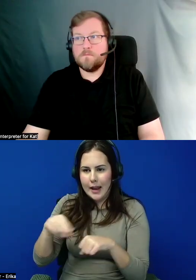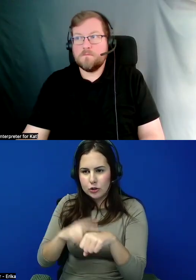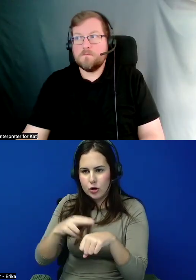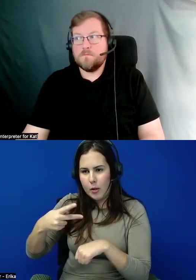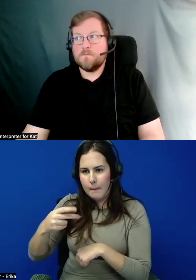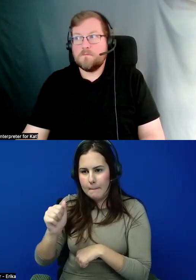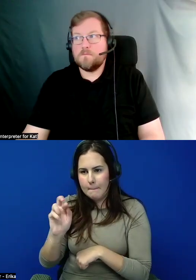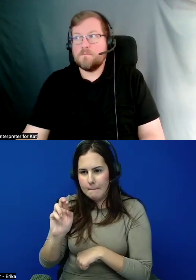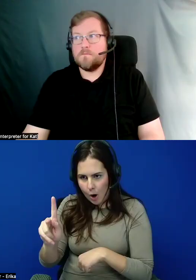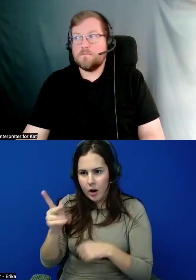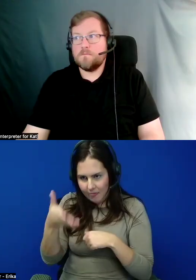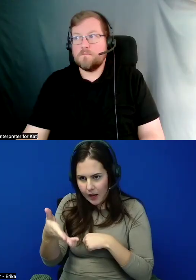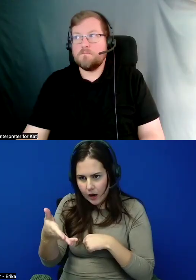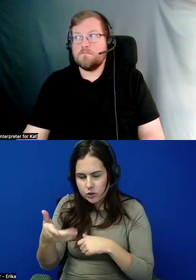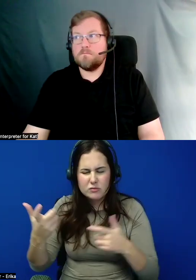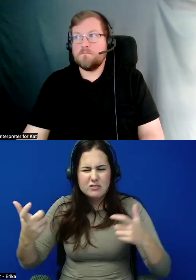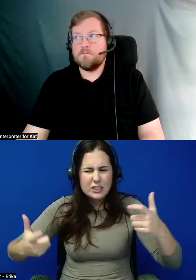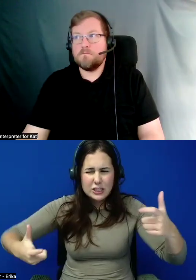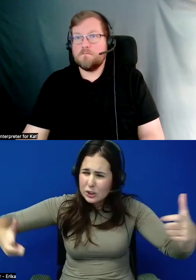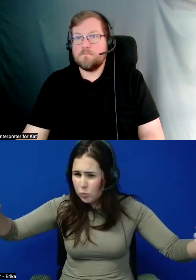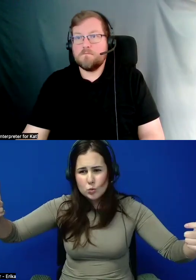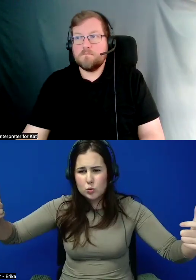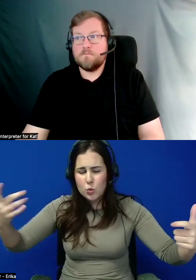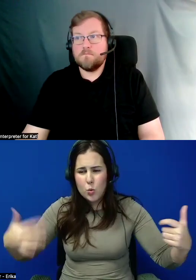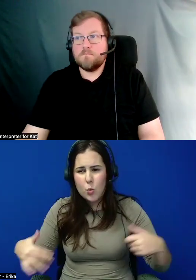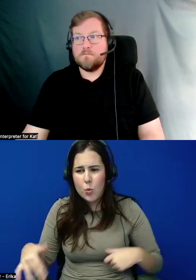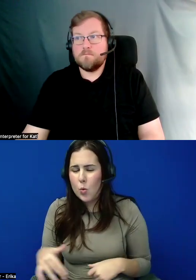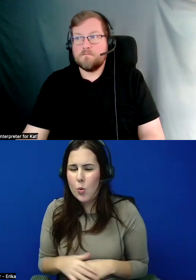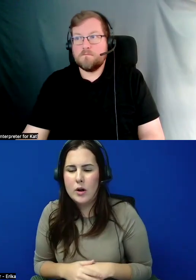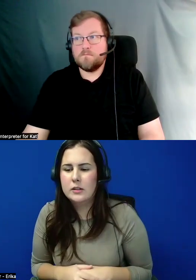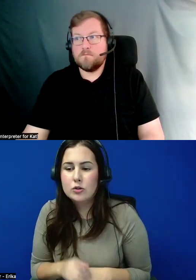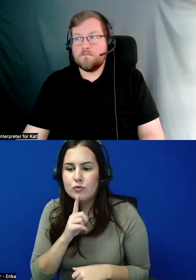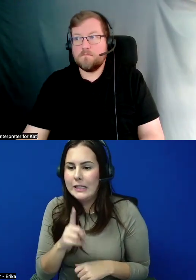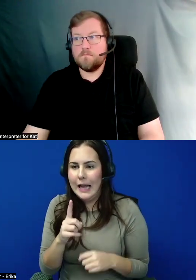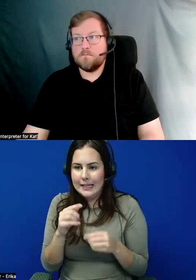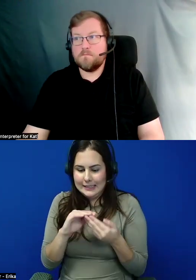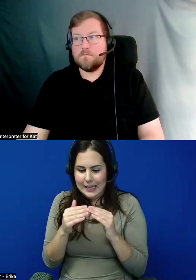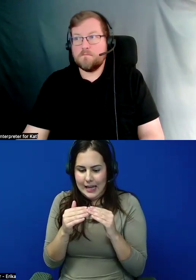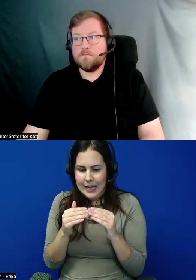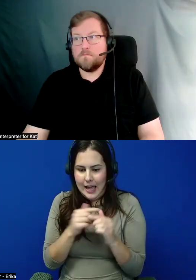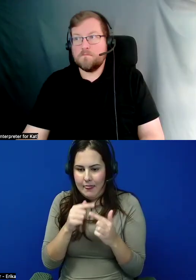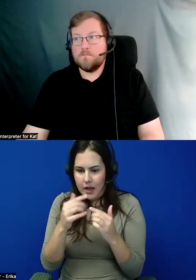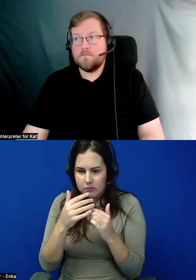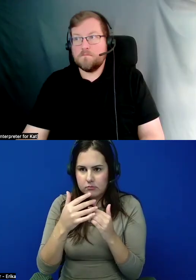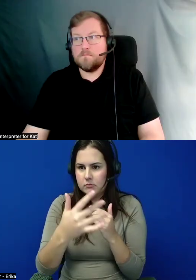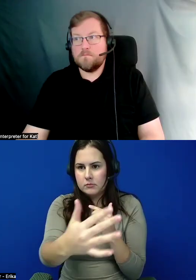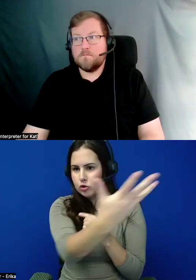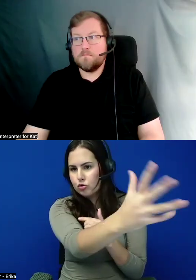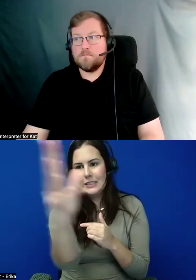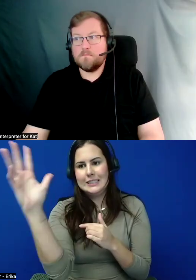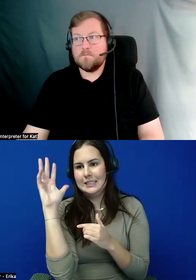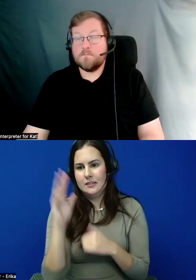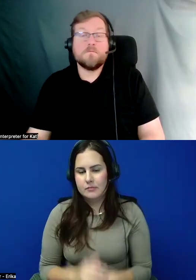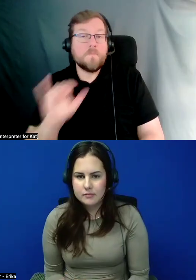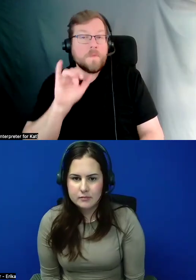It's enormous, so it really is like a city on the edge of wilderness. That's amazing.